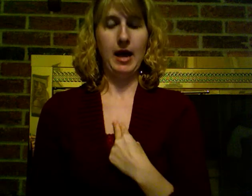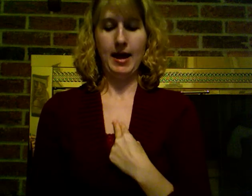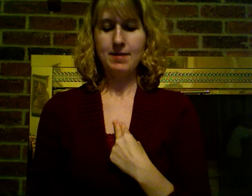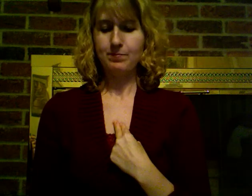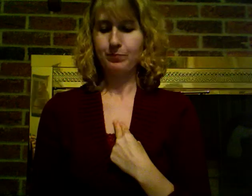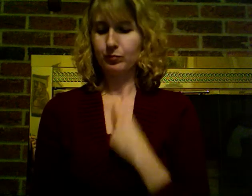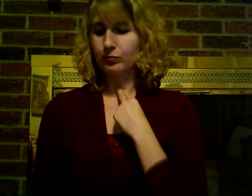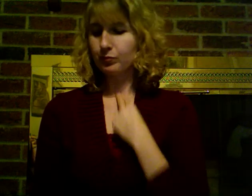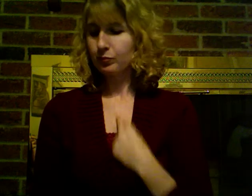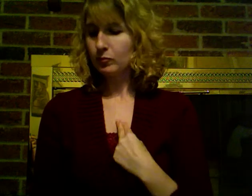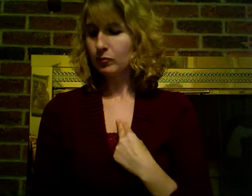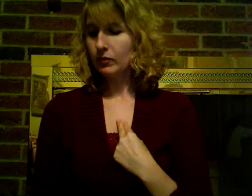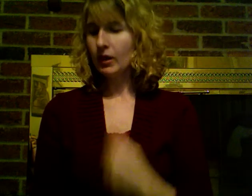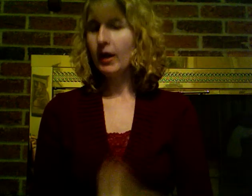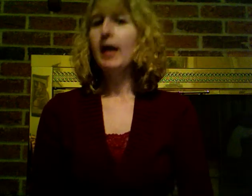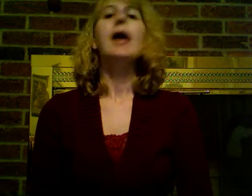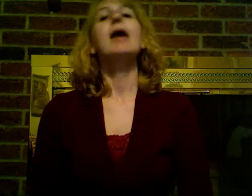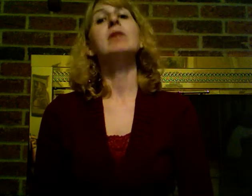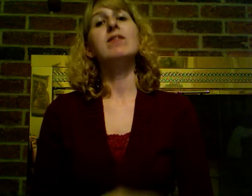tie. And we have our